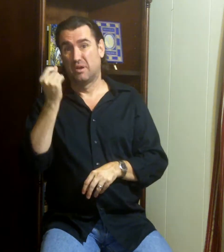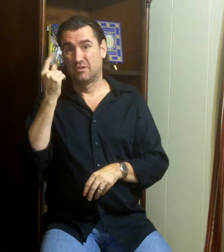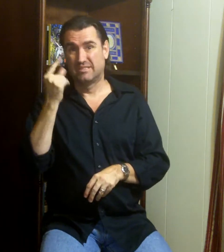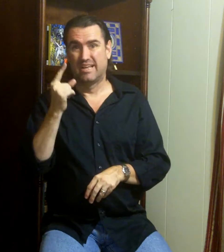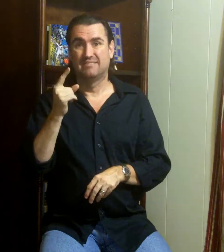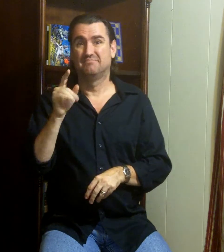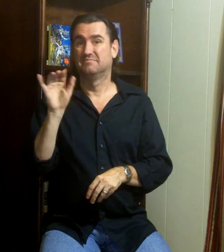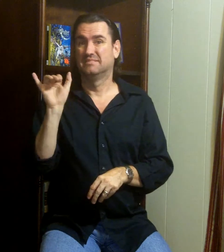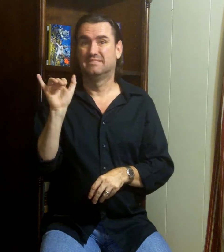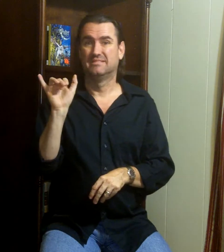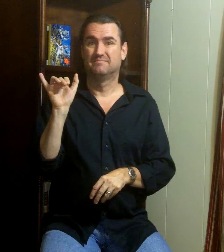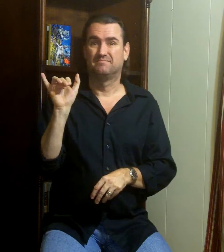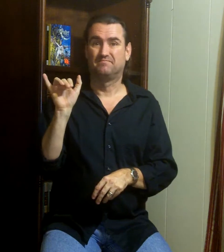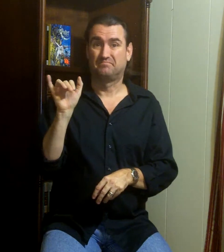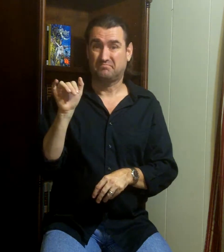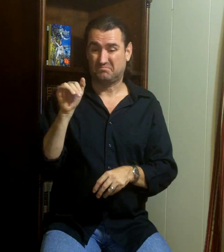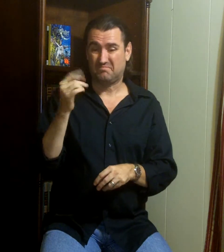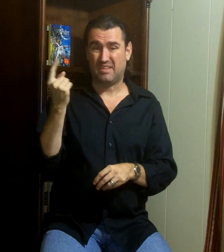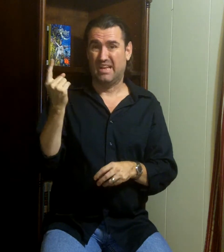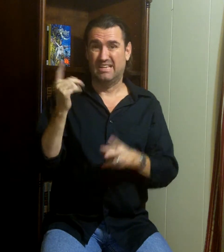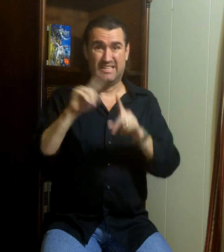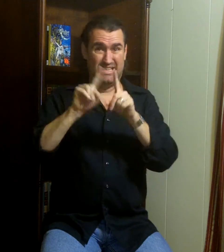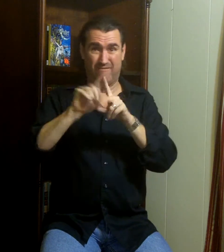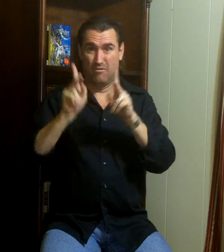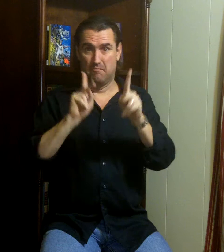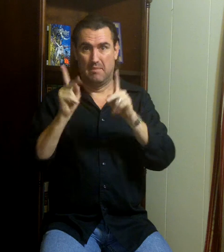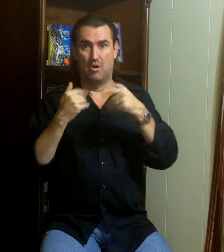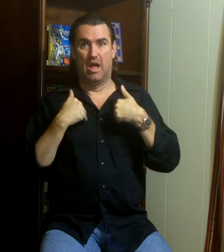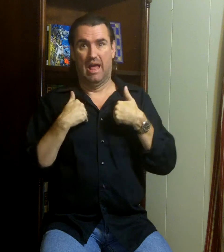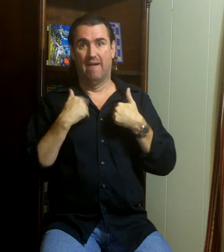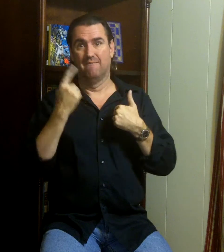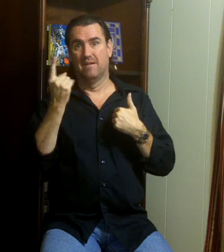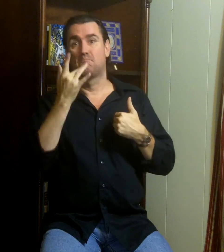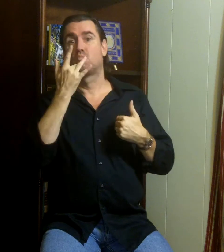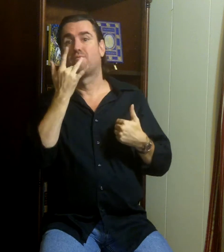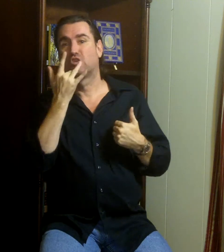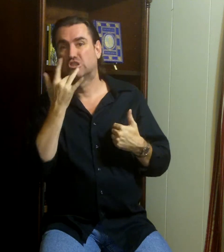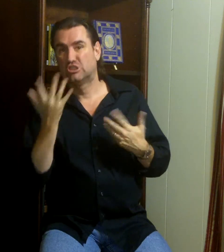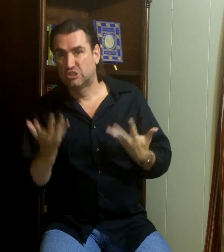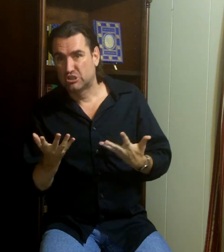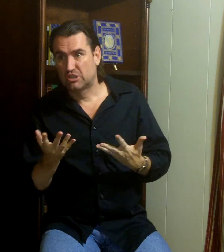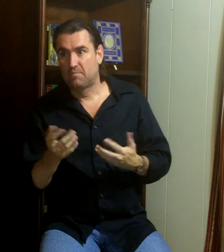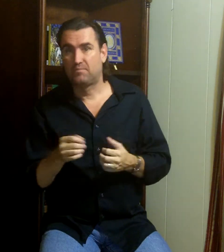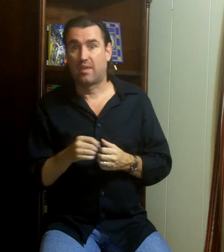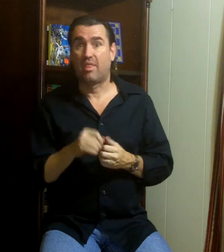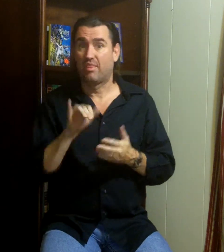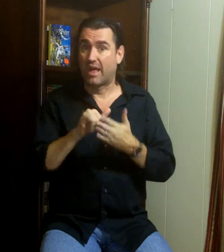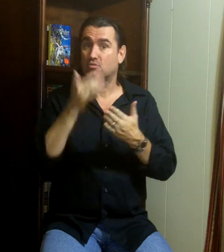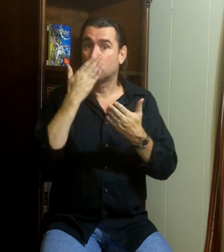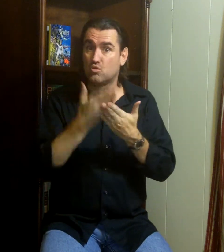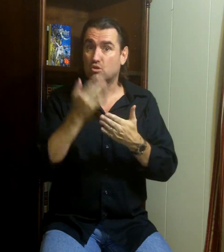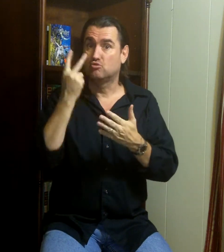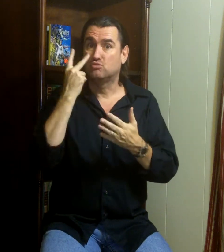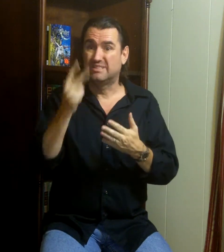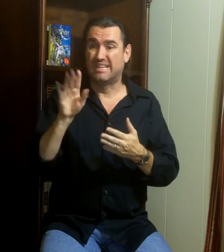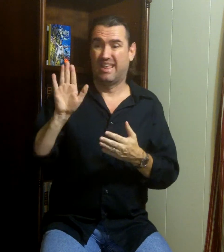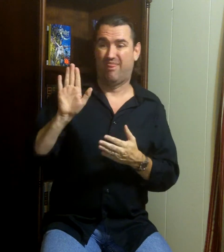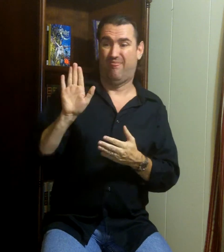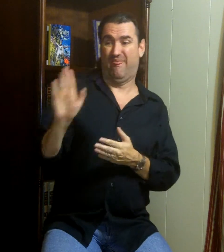about that same skill that you demonstrated. So that's good, because you actually get to